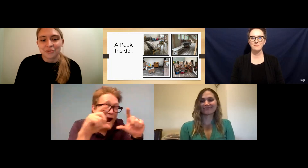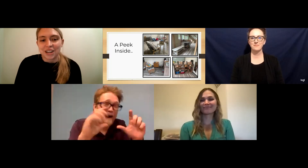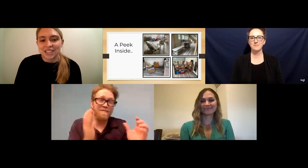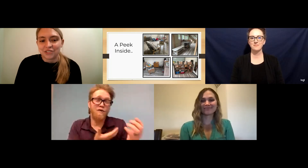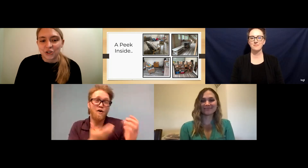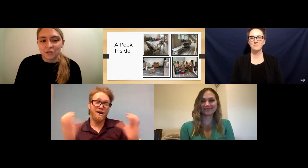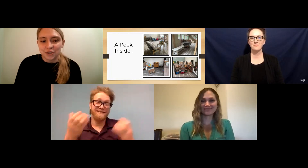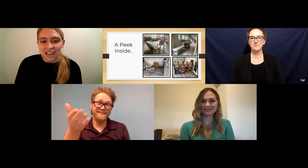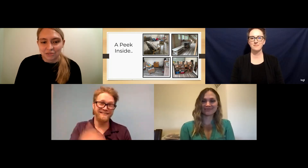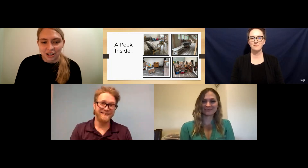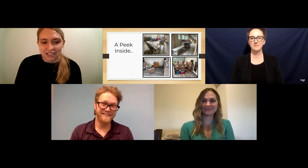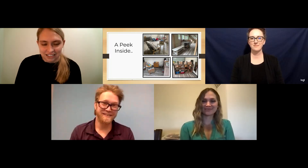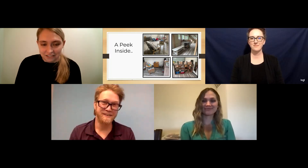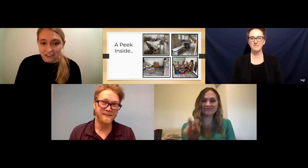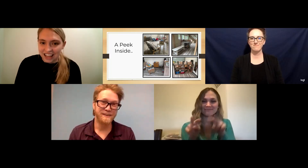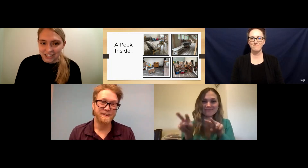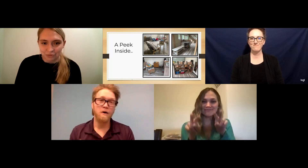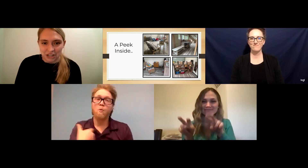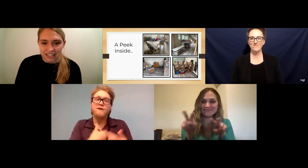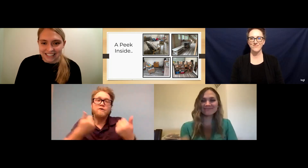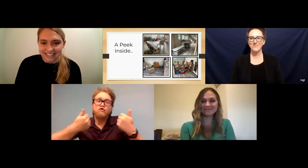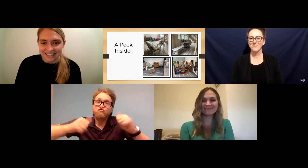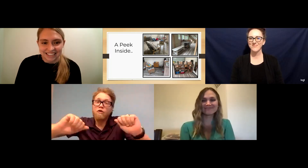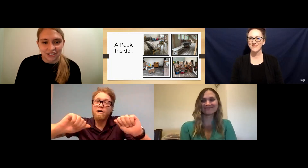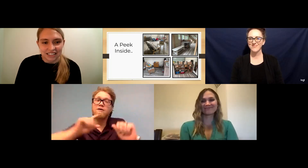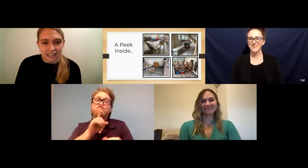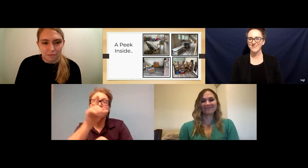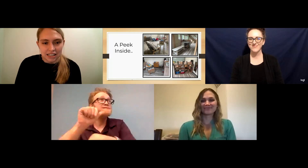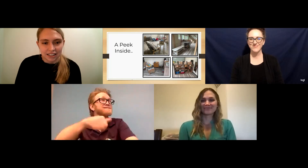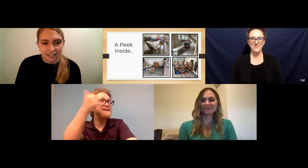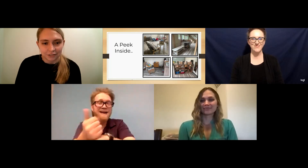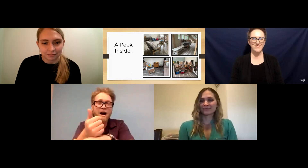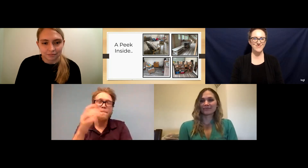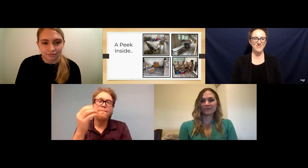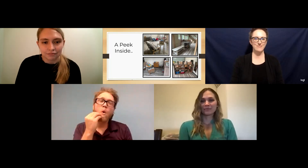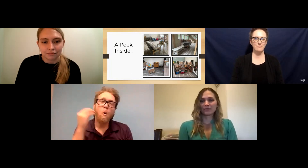I just wanted to show you a few snapshots of our classroom. Here it is. You can take a peek.